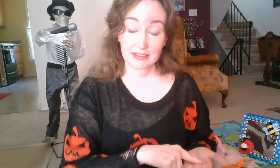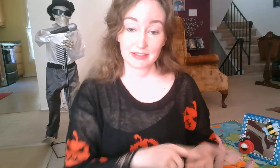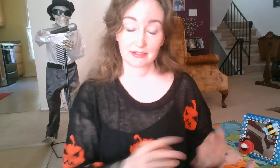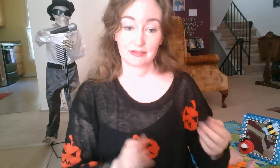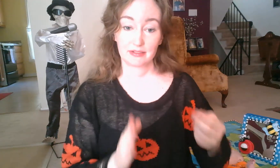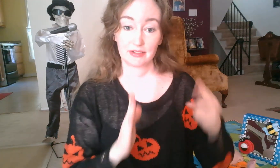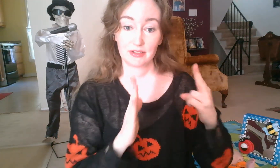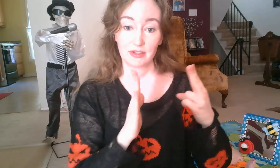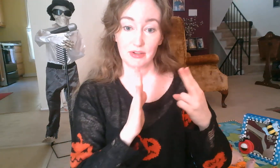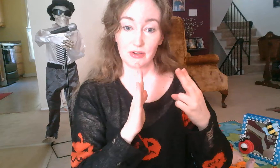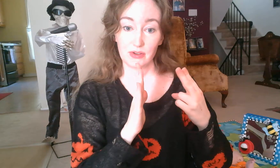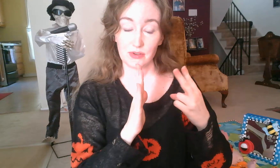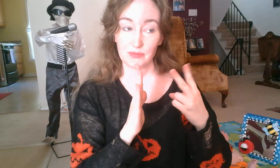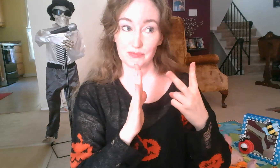This